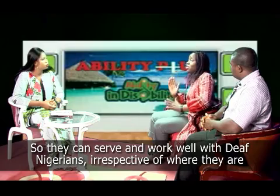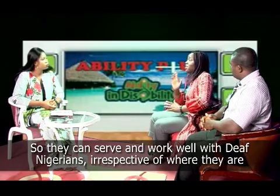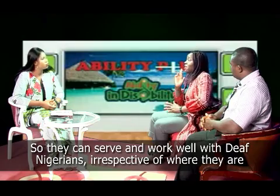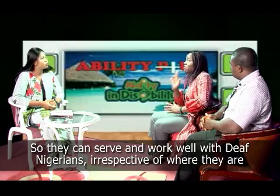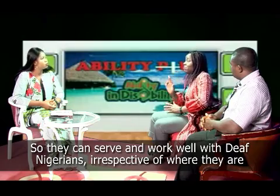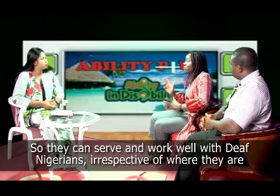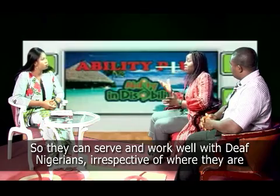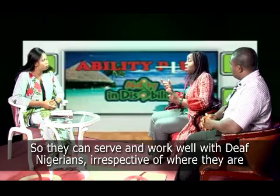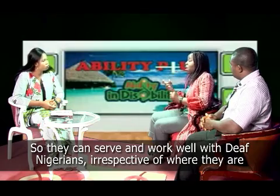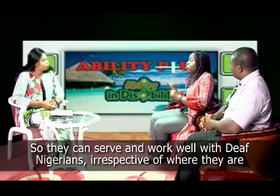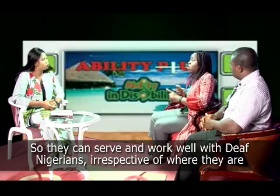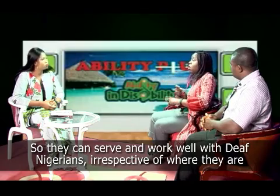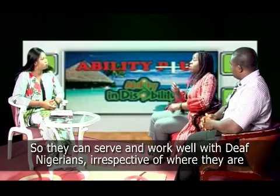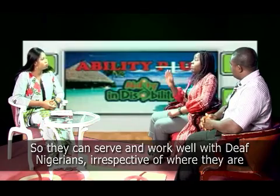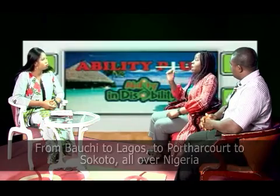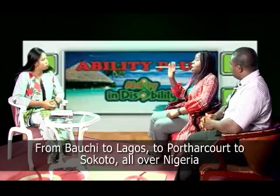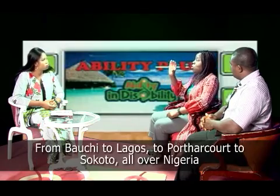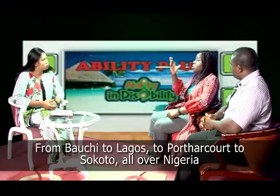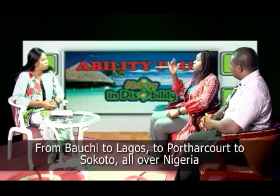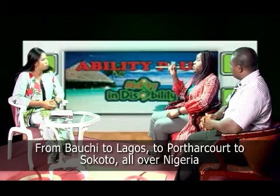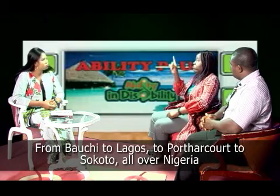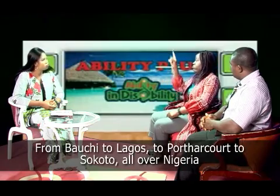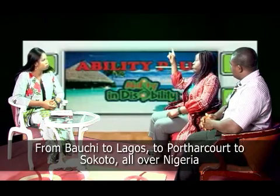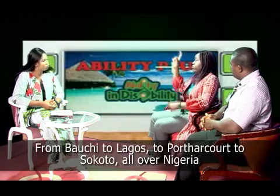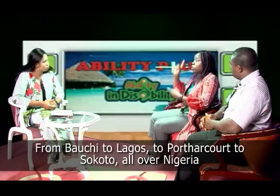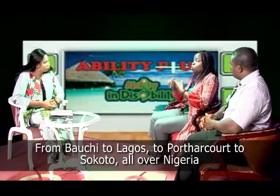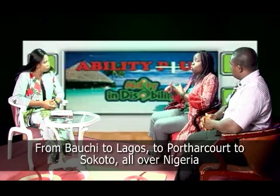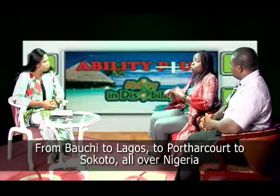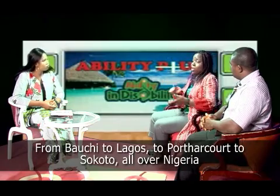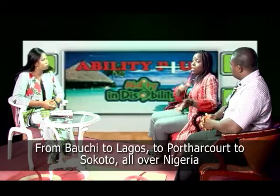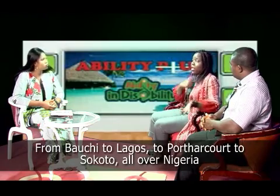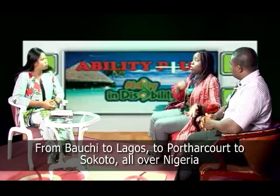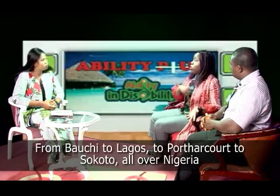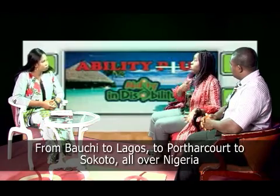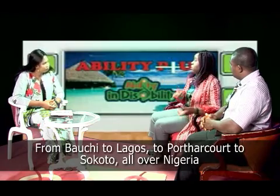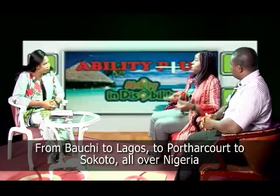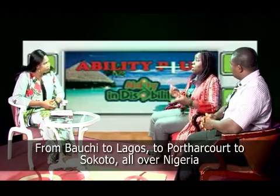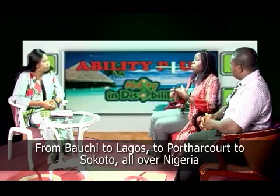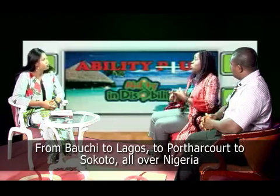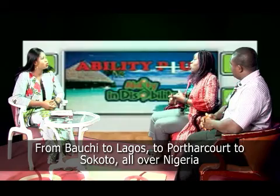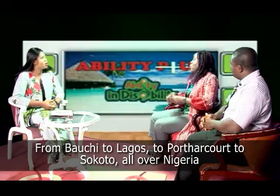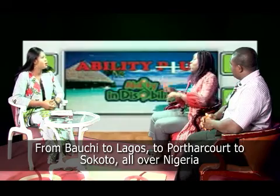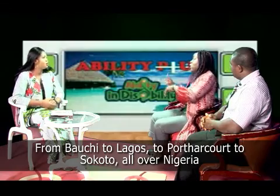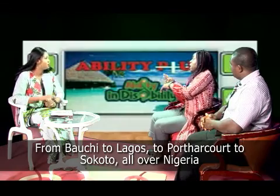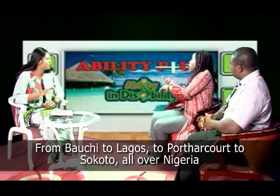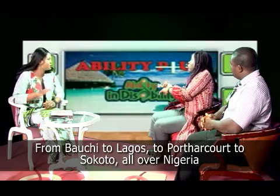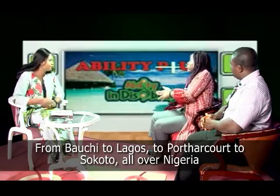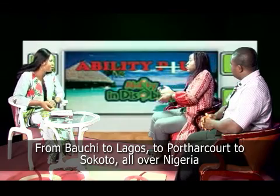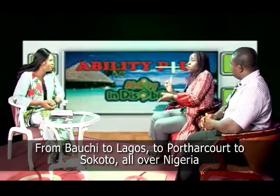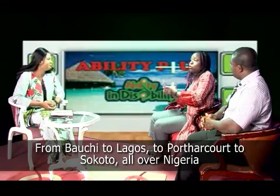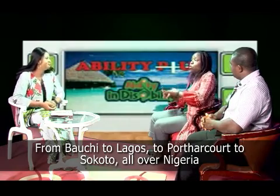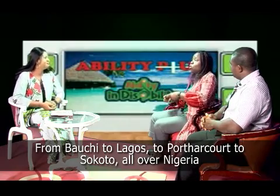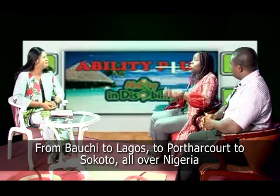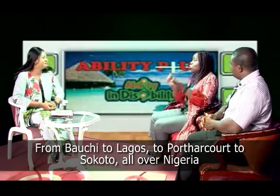deaf people are. From Bauchi to Lagos to Port Harcourt